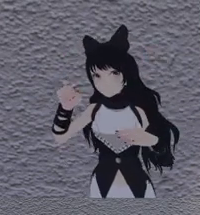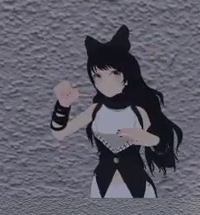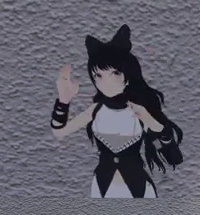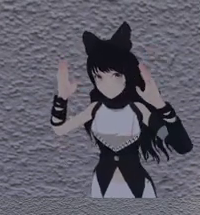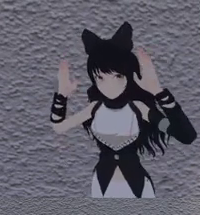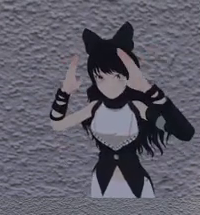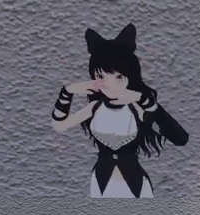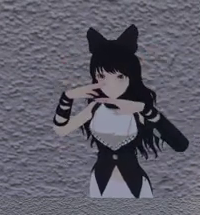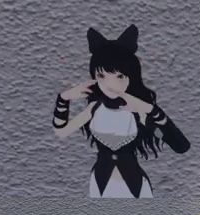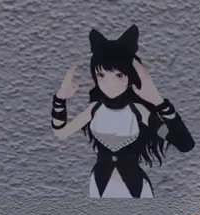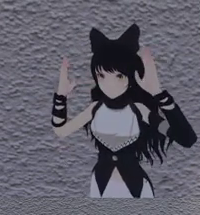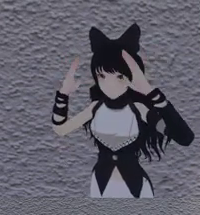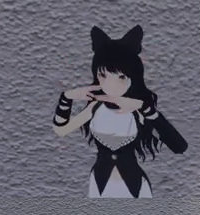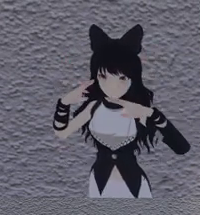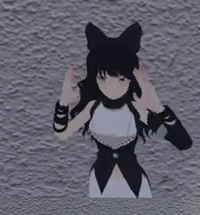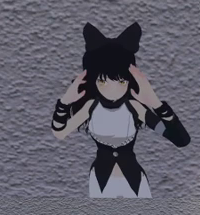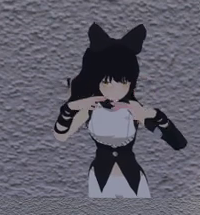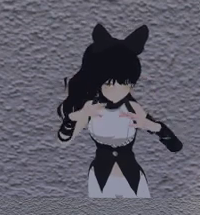Trouble.